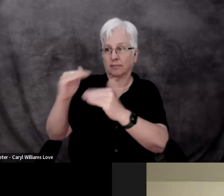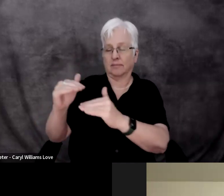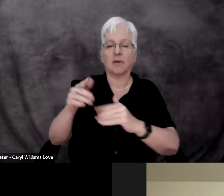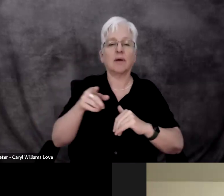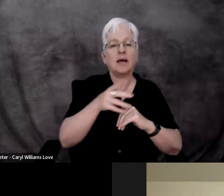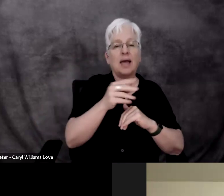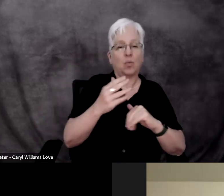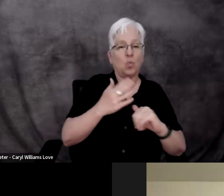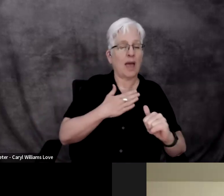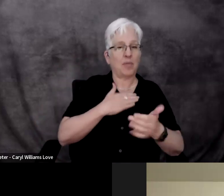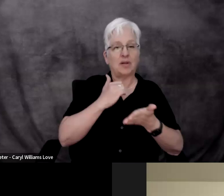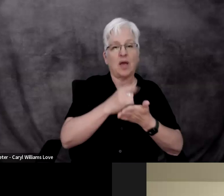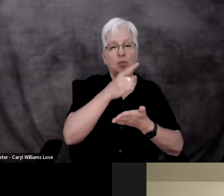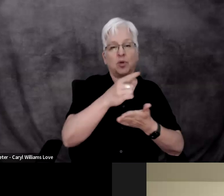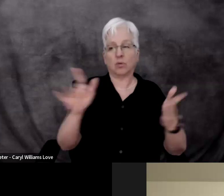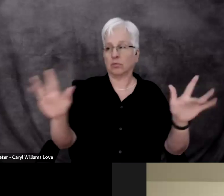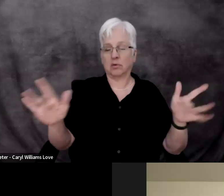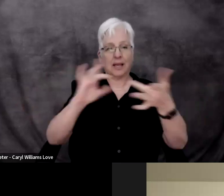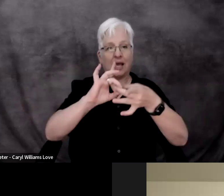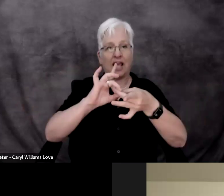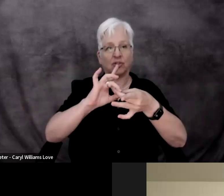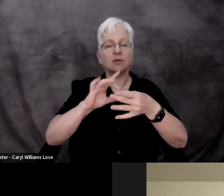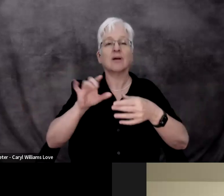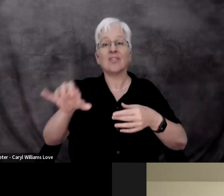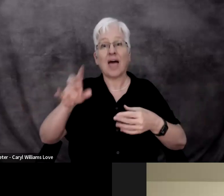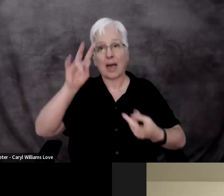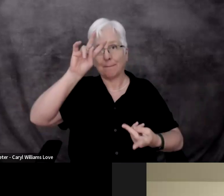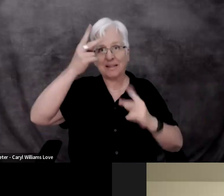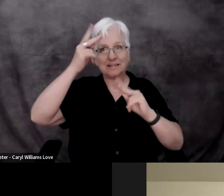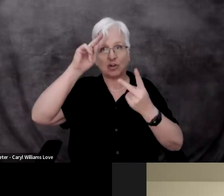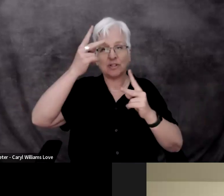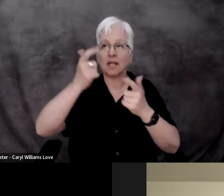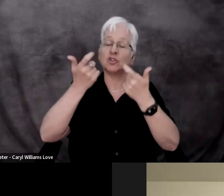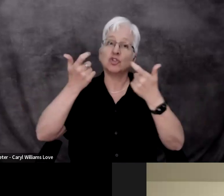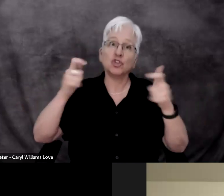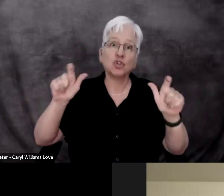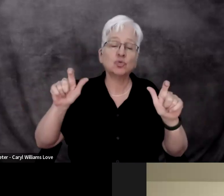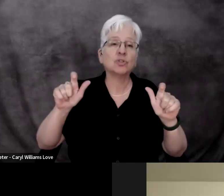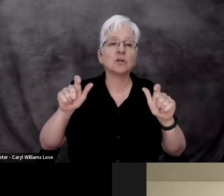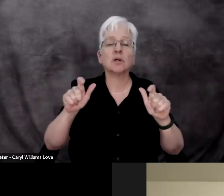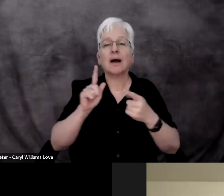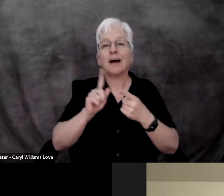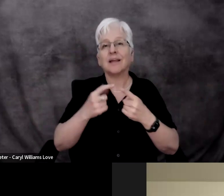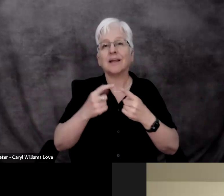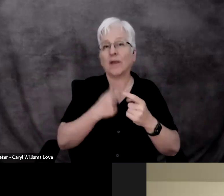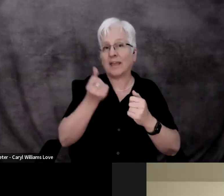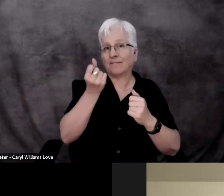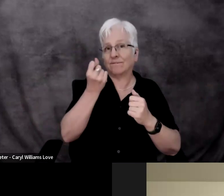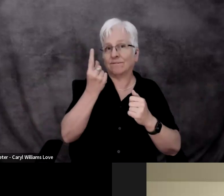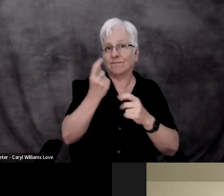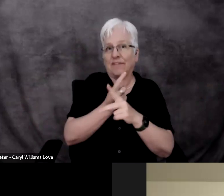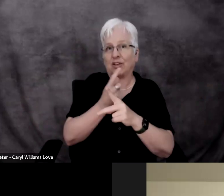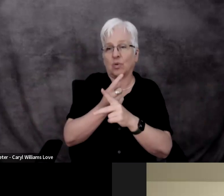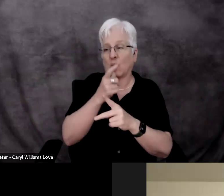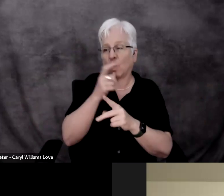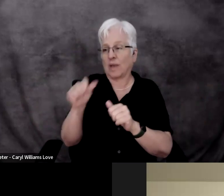sort of reach out and make those connections, because I think that misunderstanding is a big one. Until we can figure out who can do what, then the systems are